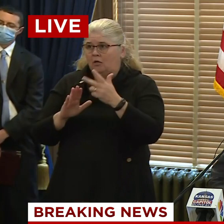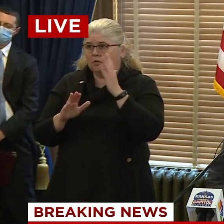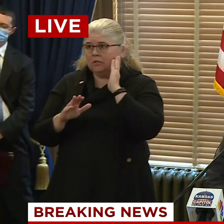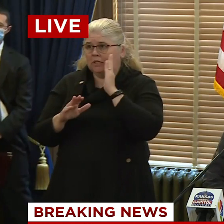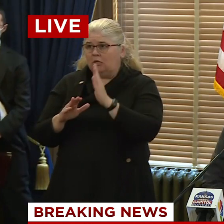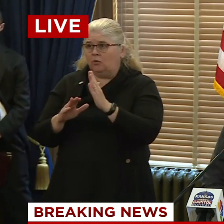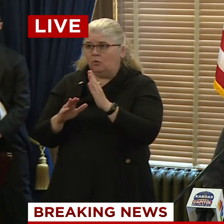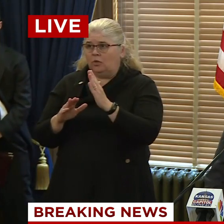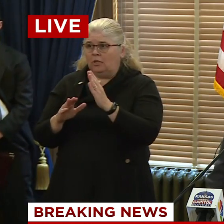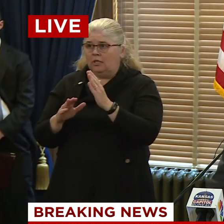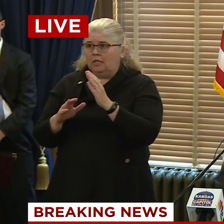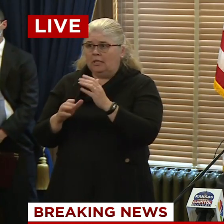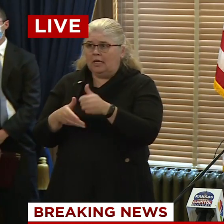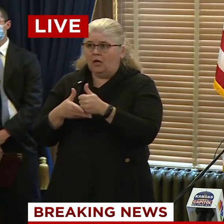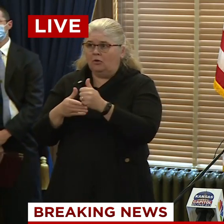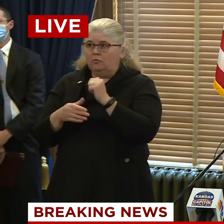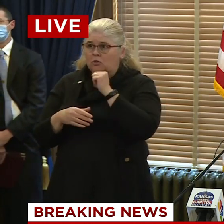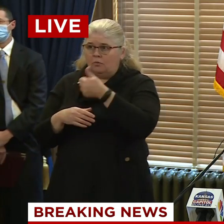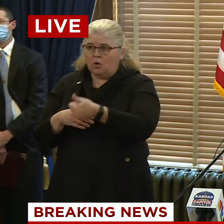instantaneous process.